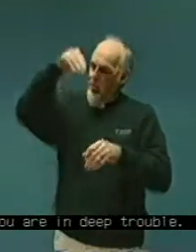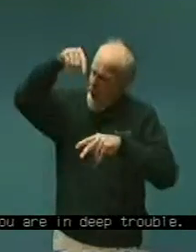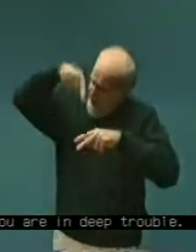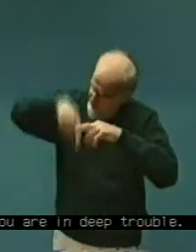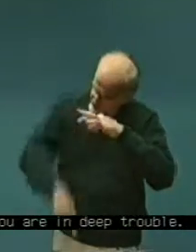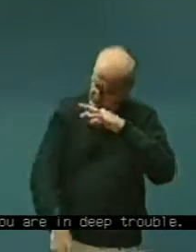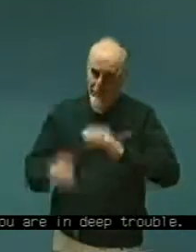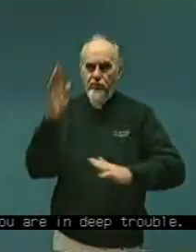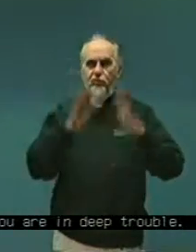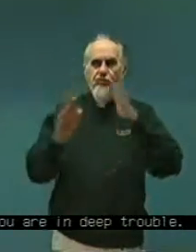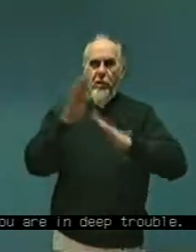you are in deep trouble,